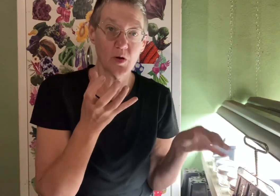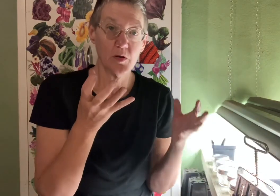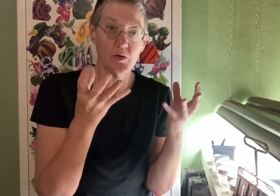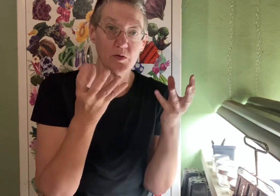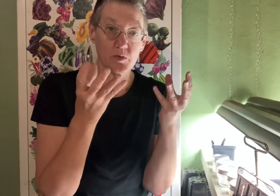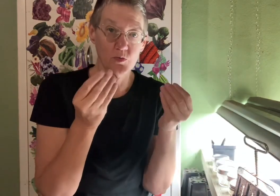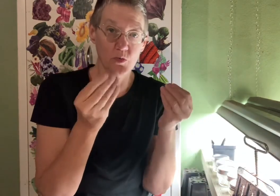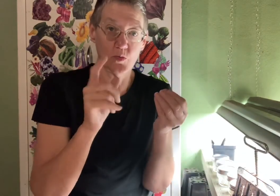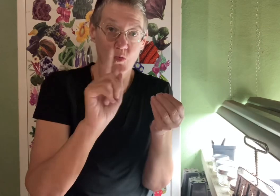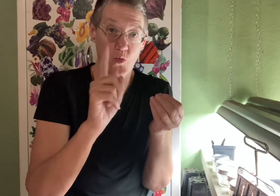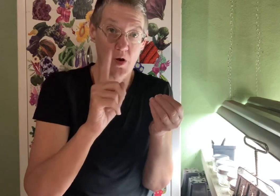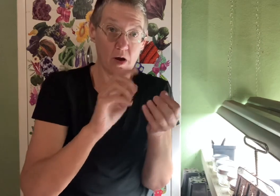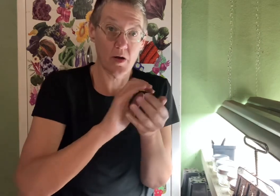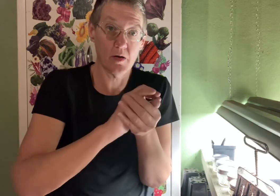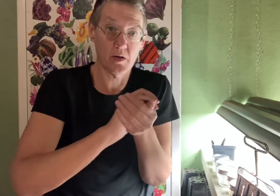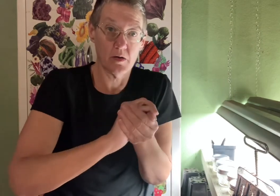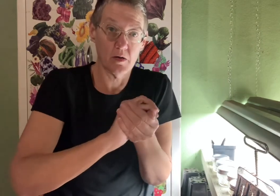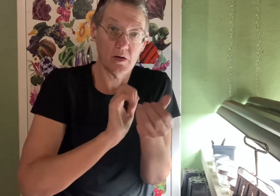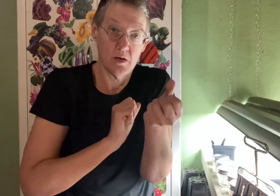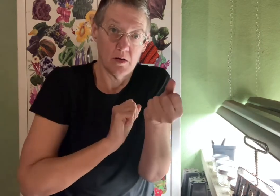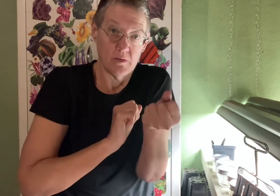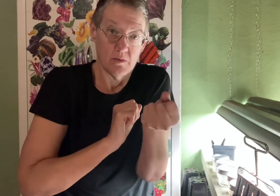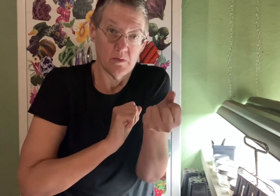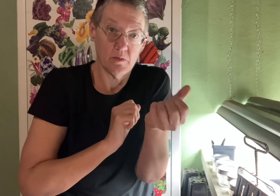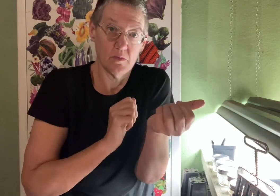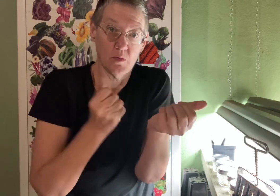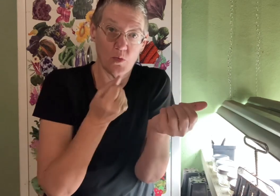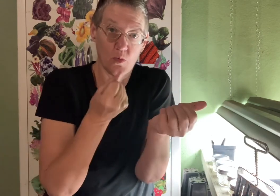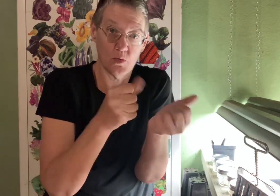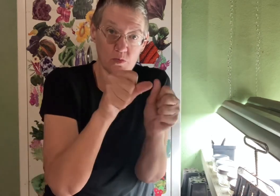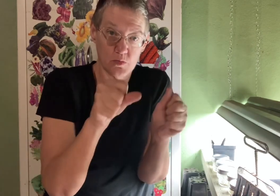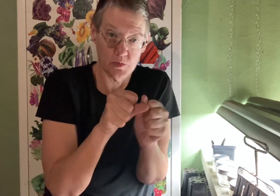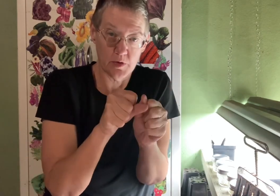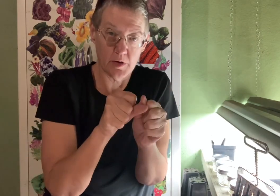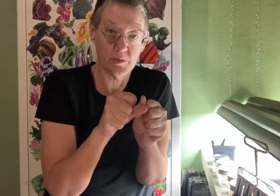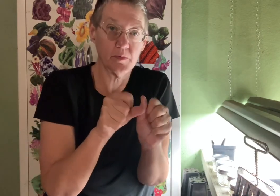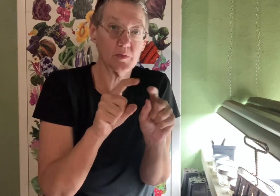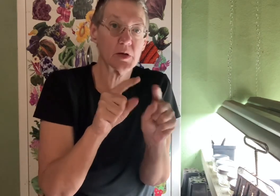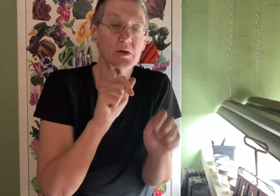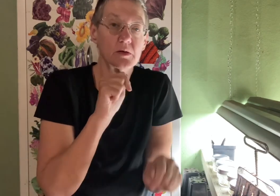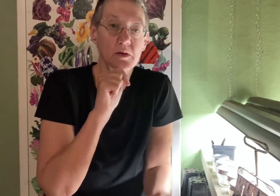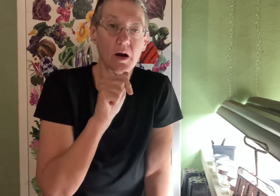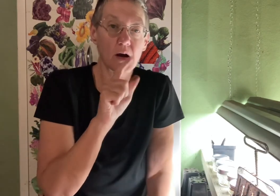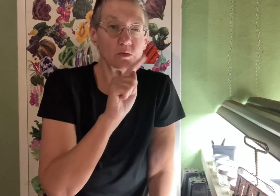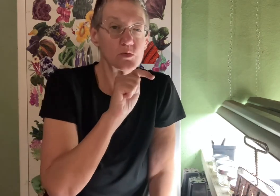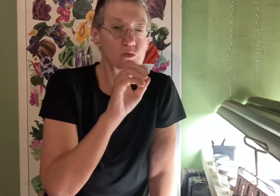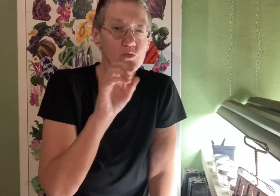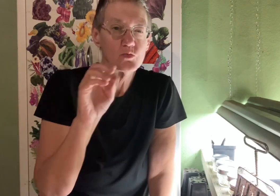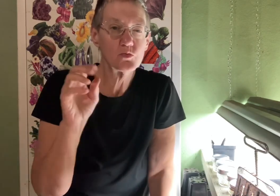You want the soil for the soil blocker where it'll hold its shape, but it's not too wet.